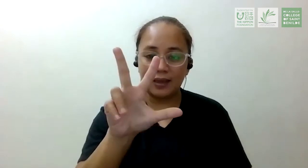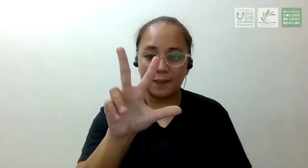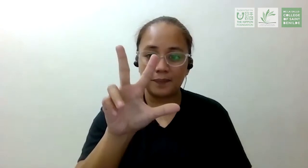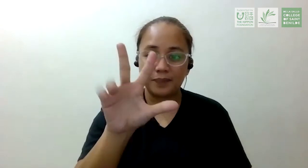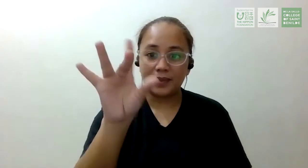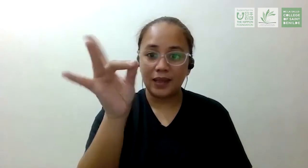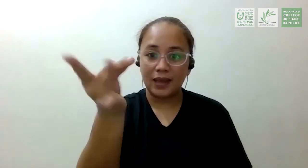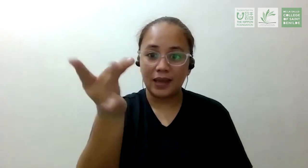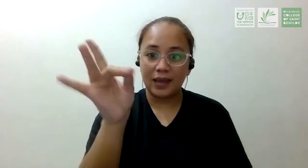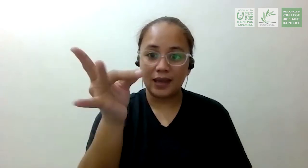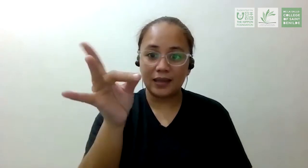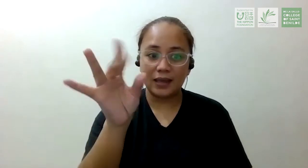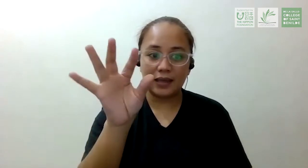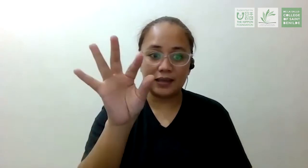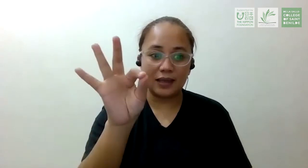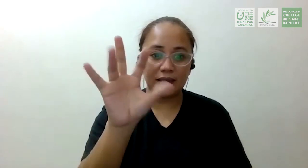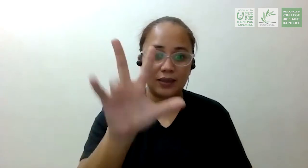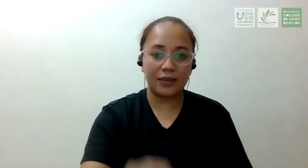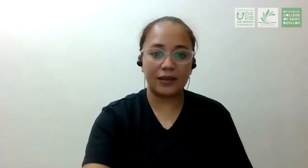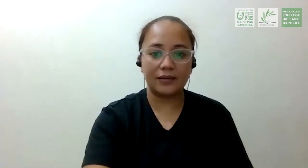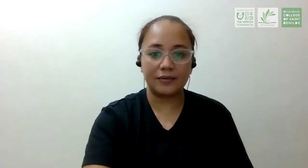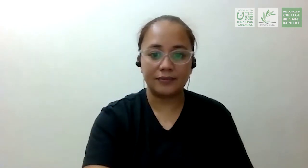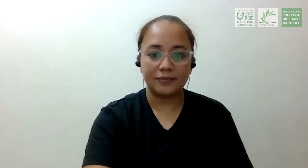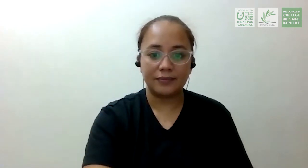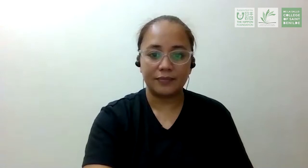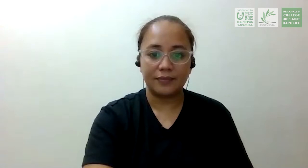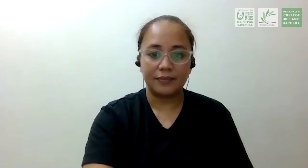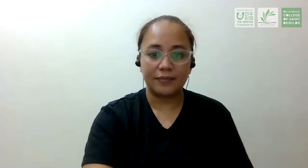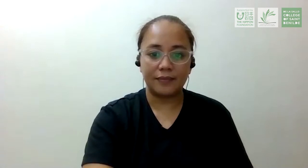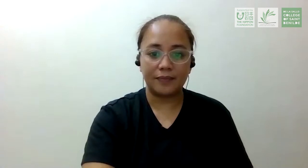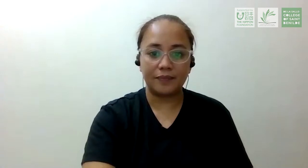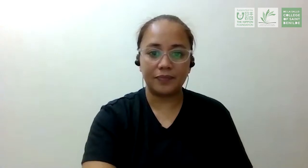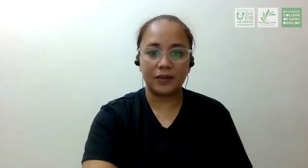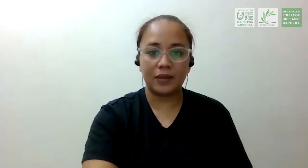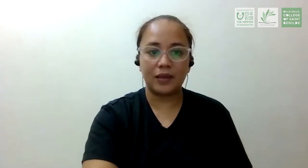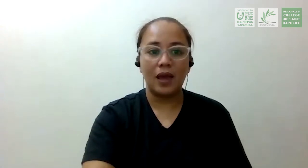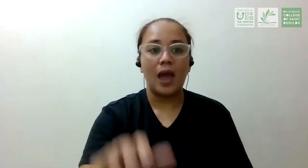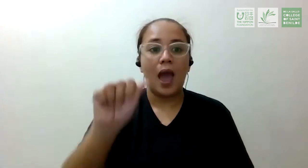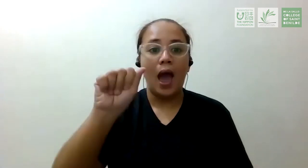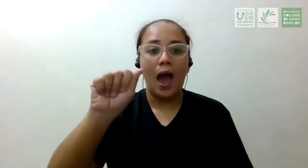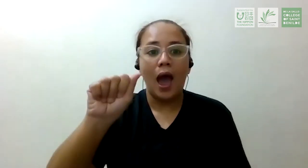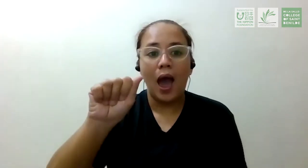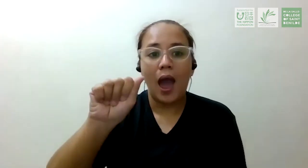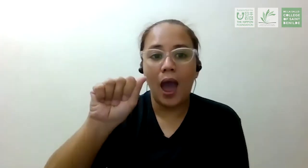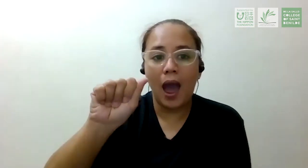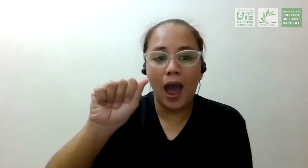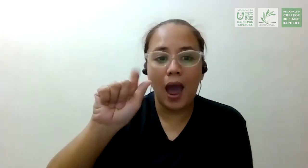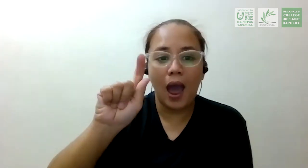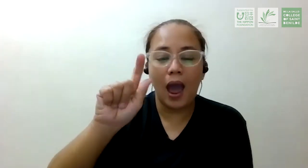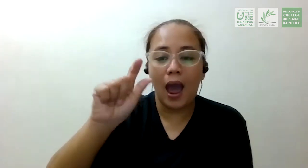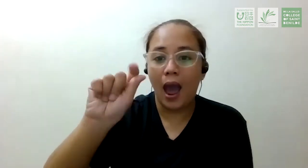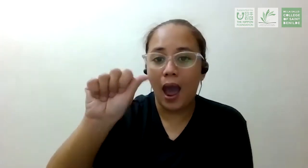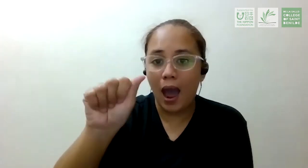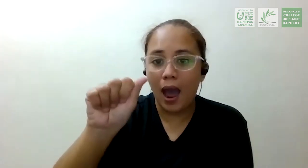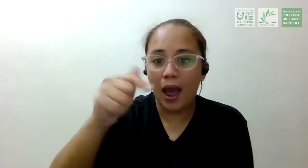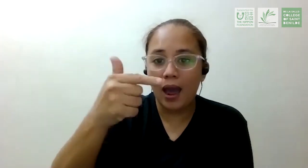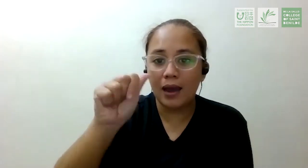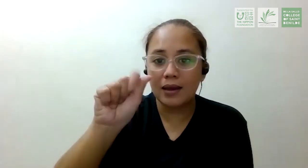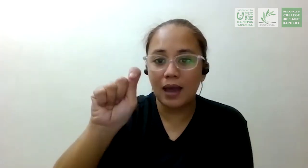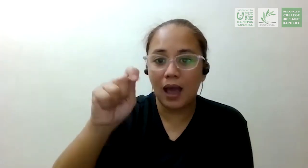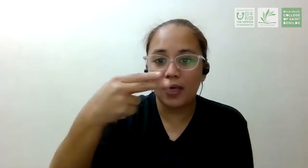And Agatha Teagle is the first female woman graduate of National Deaf Mute College.